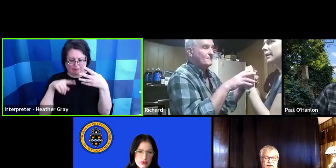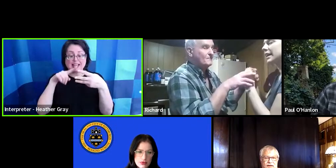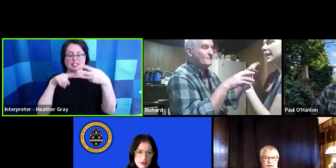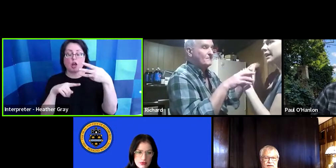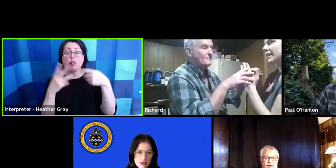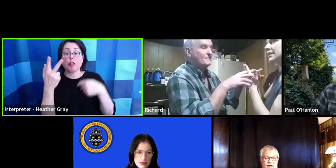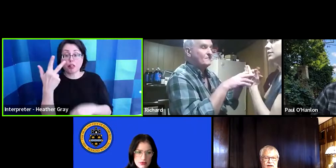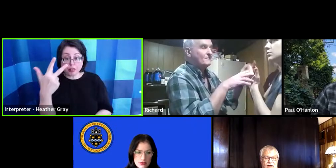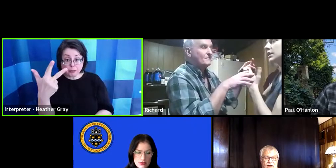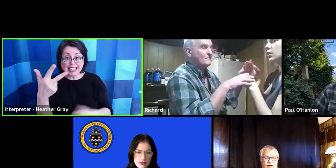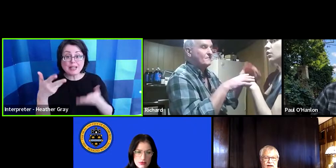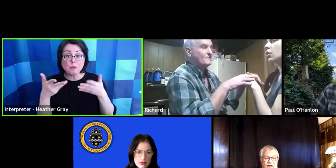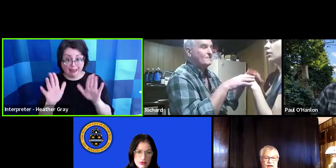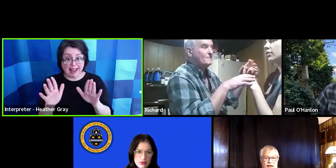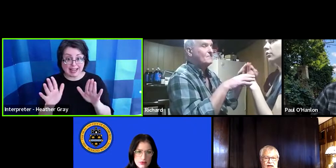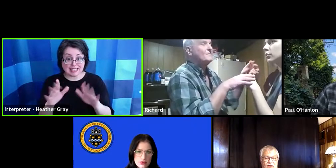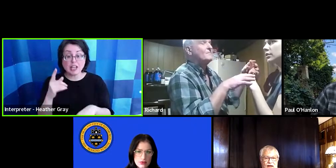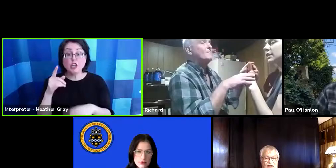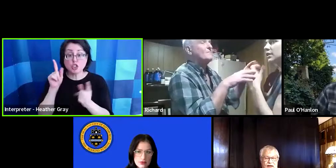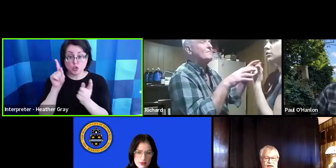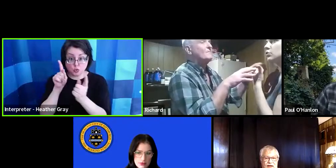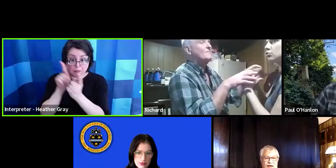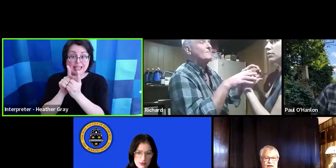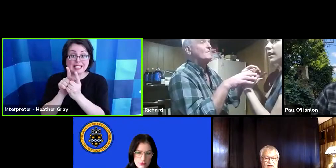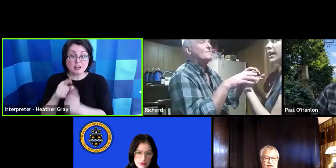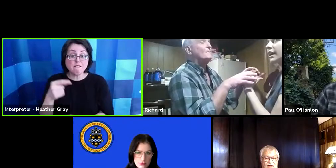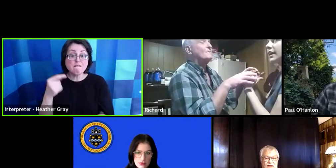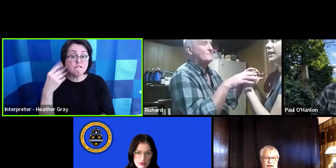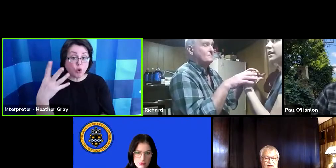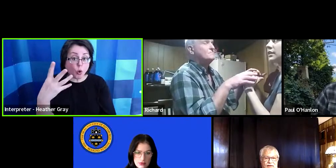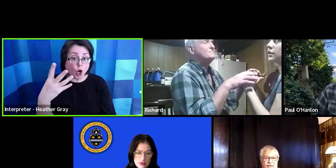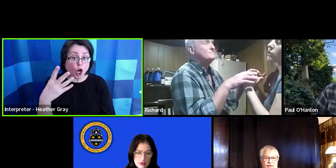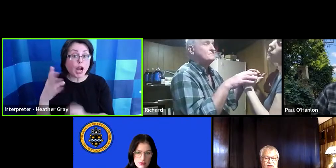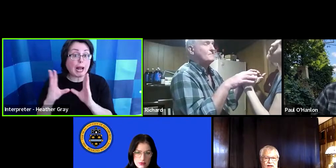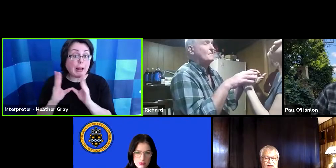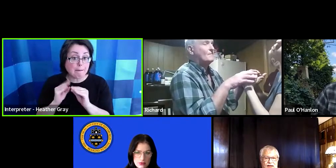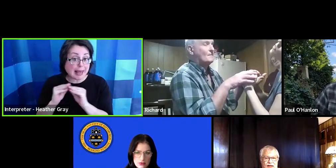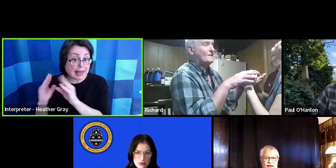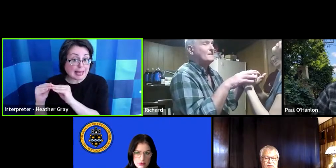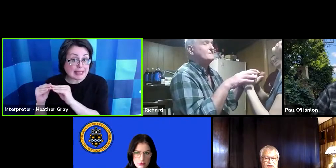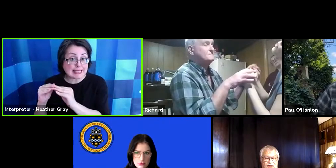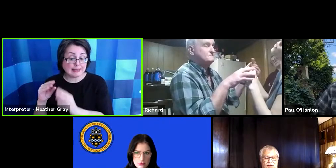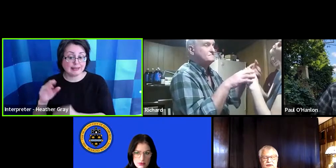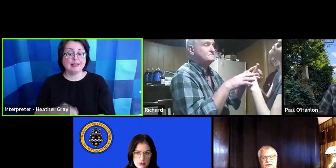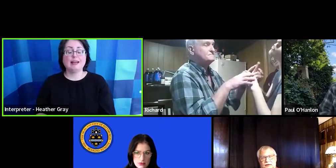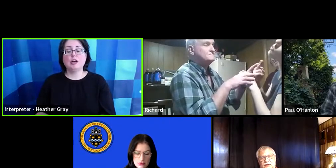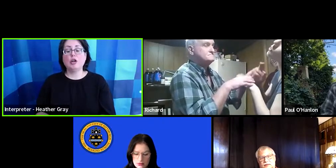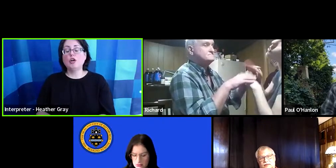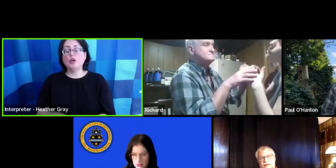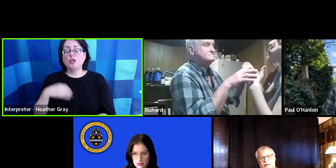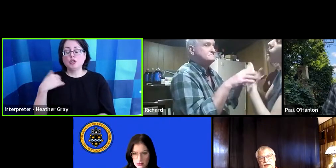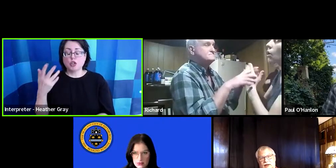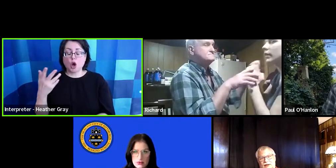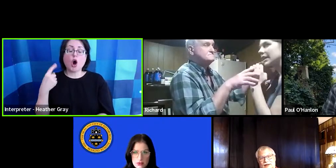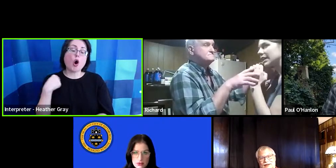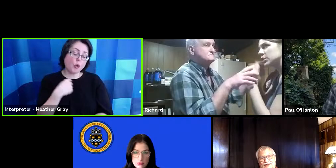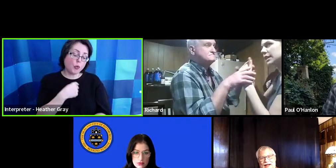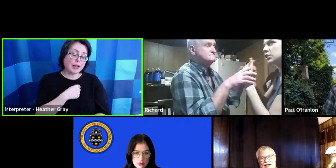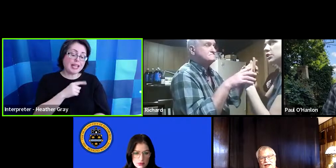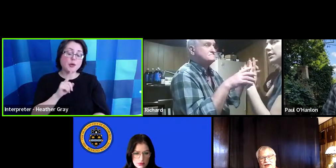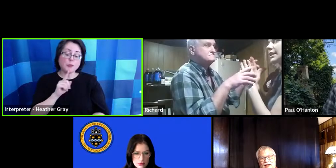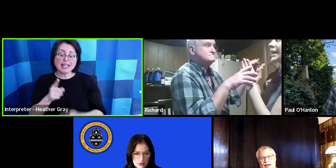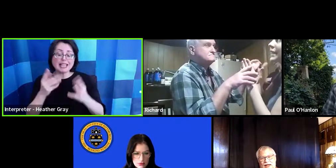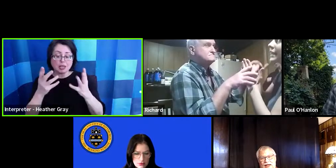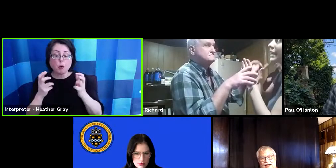to repurpose what we brought to the Monday, February 14th meeting and